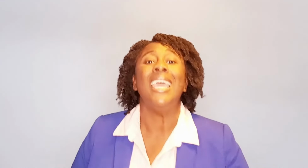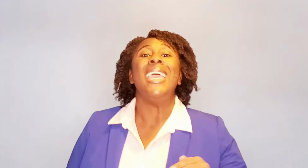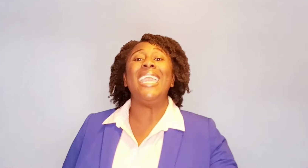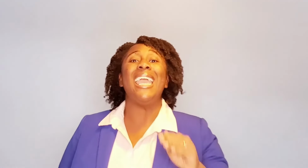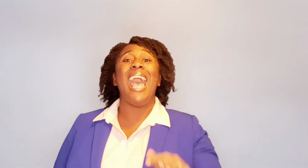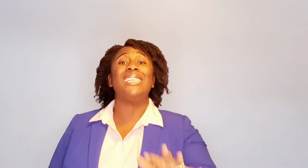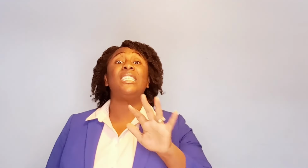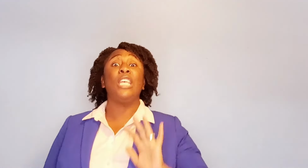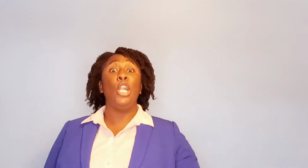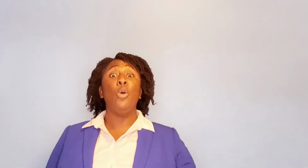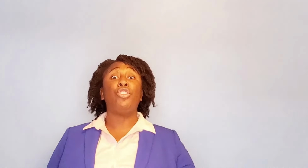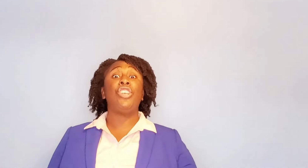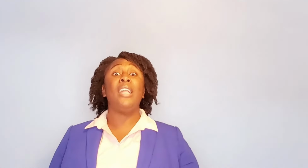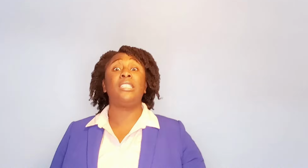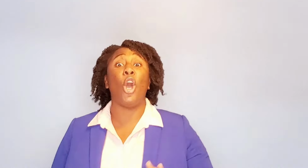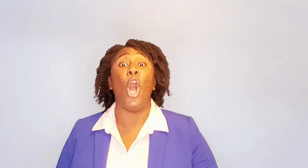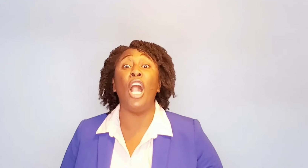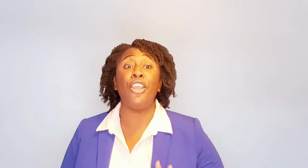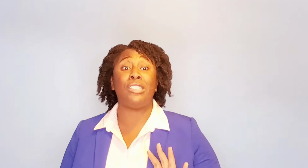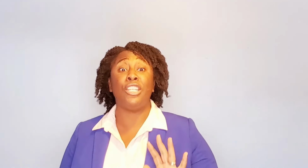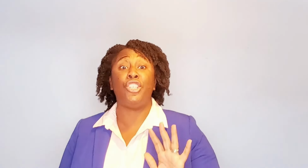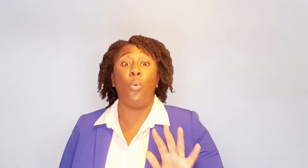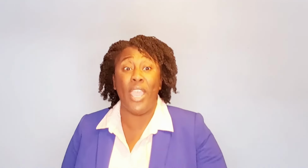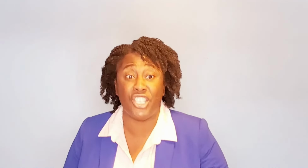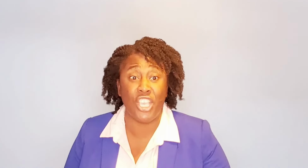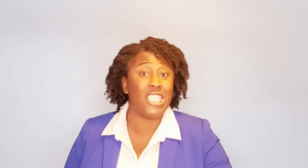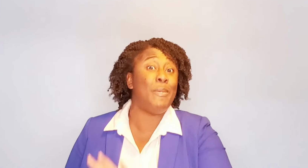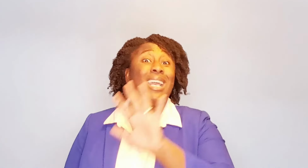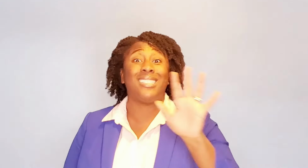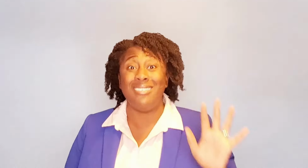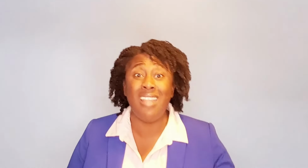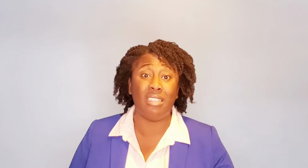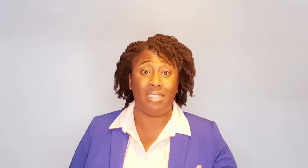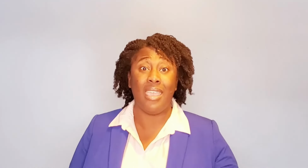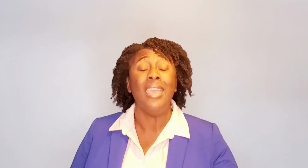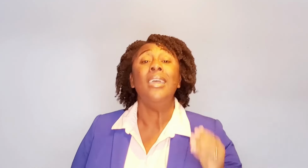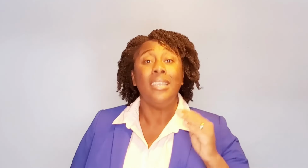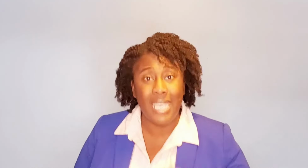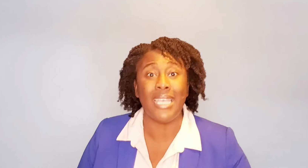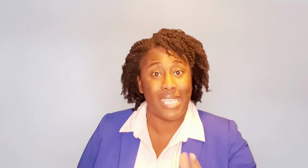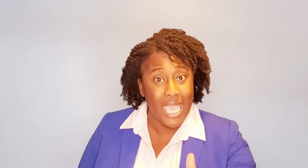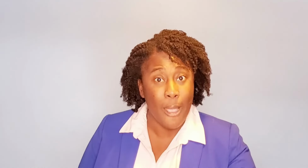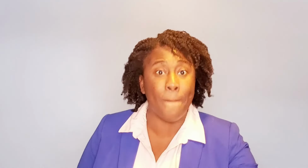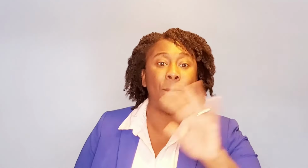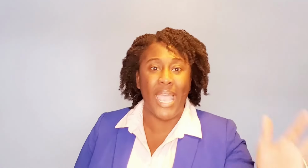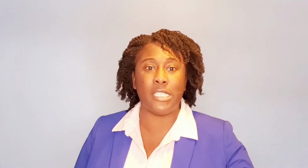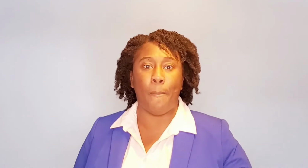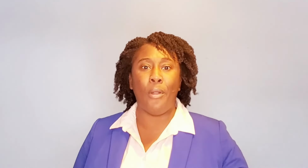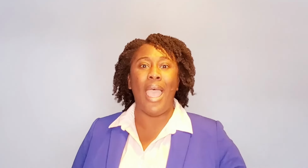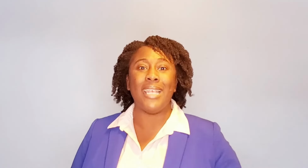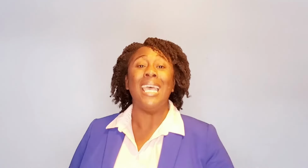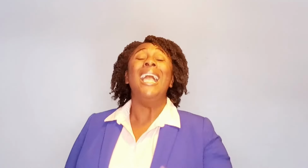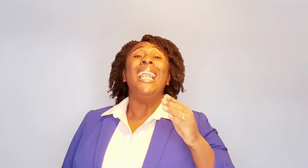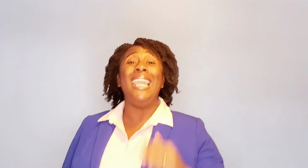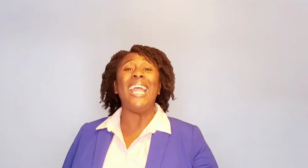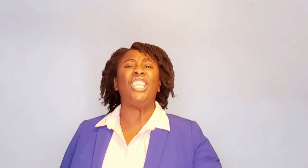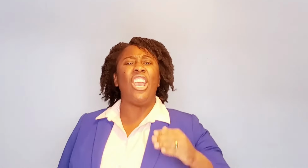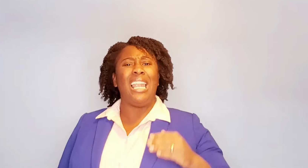He has solutions to all your situations, because nothing takes him by surprise. Let your